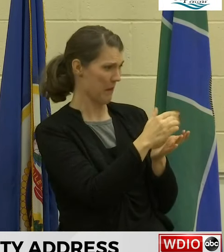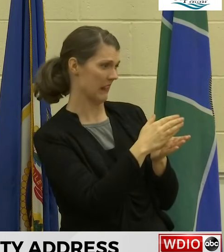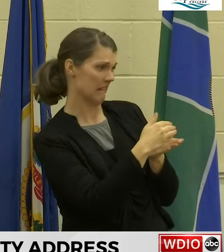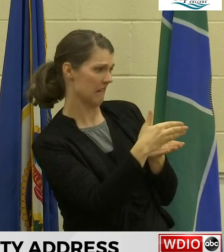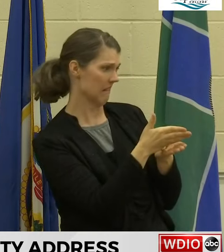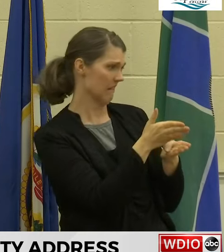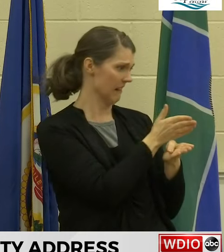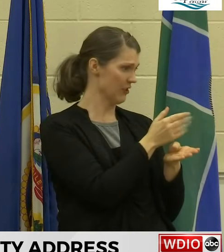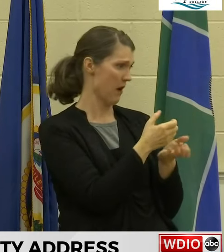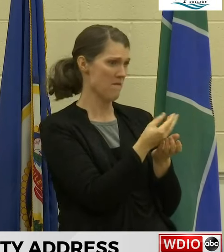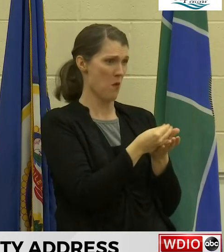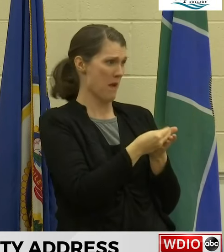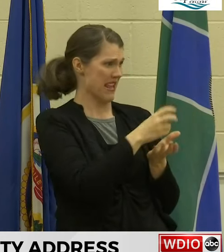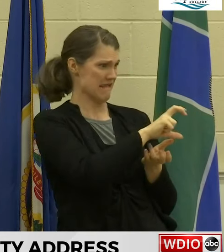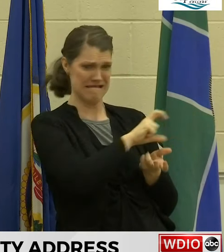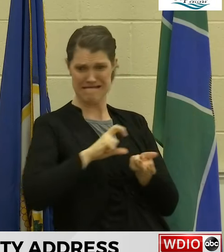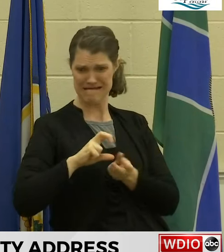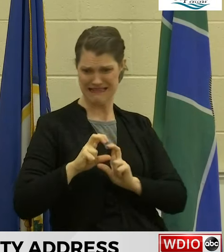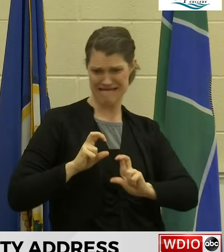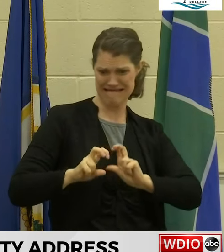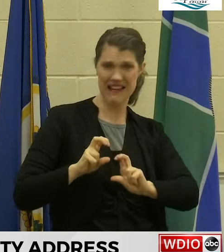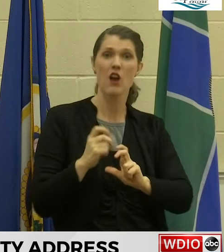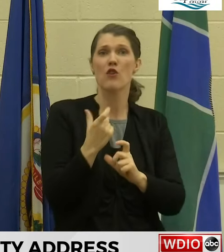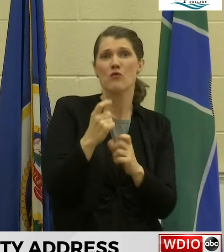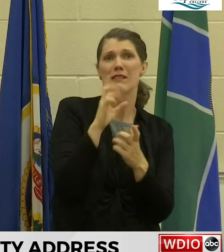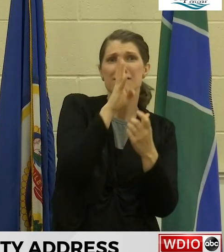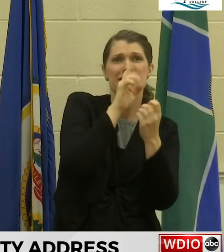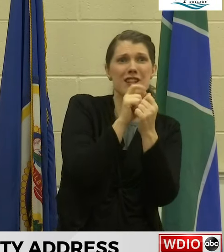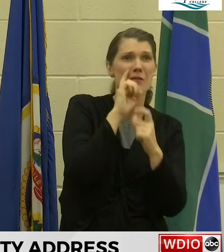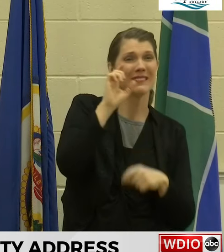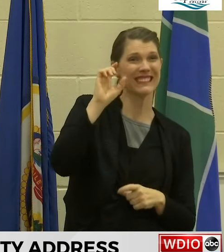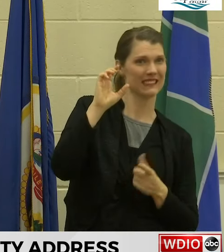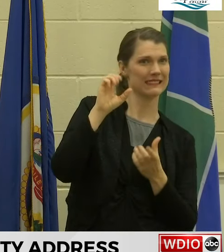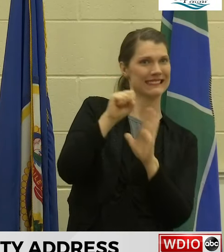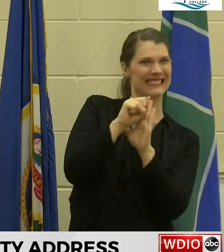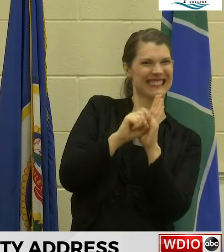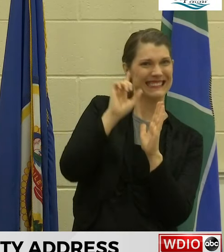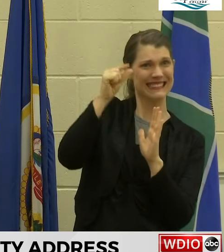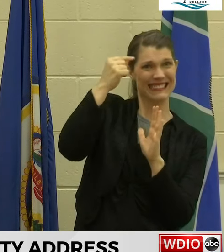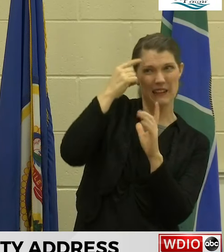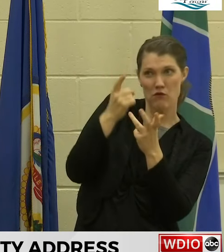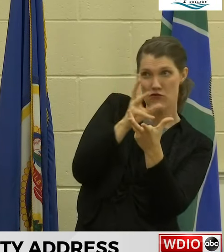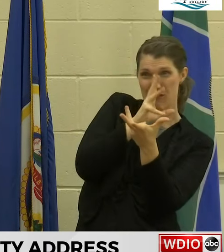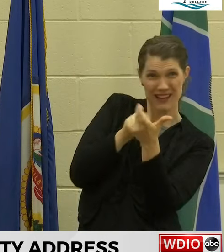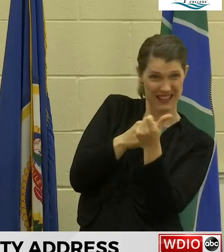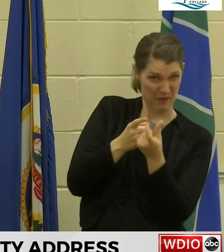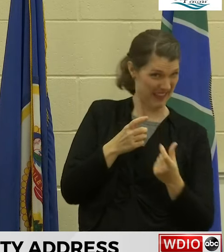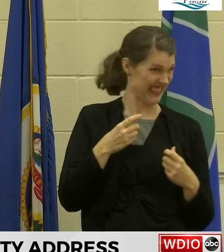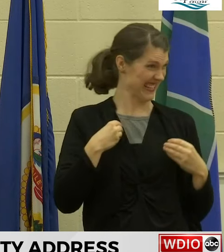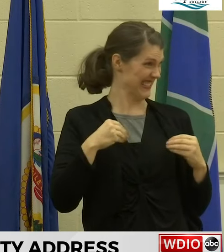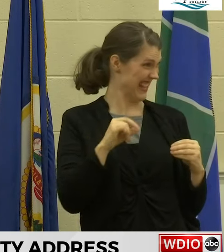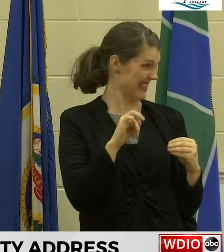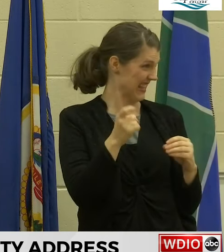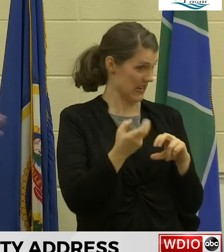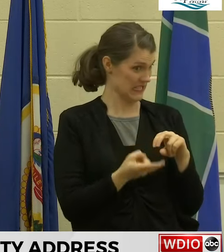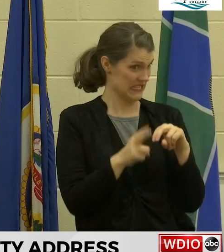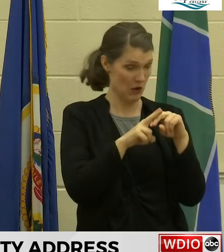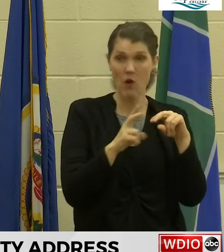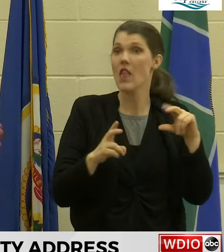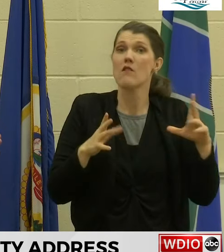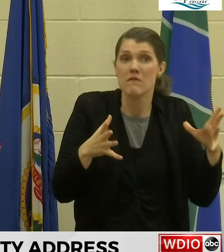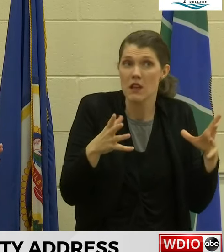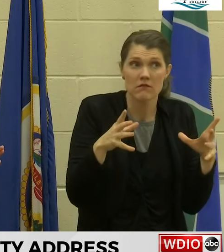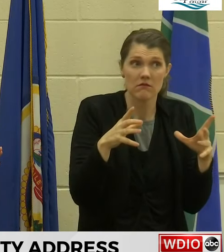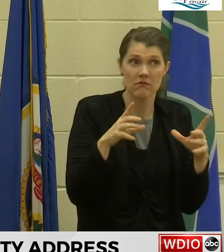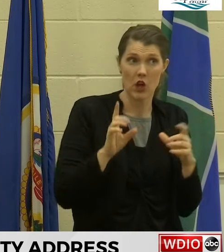budget. We continue to work with the state to secure legislative sign-off on our proposed sales tax, which has already